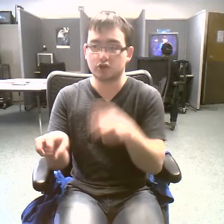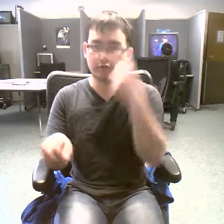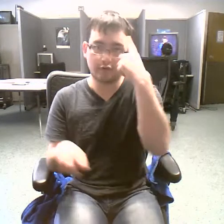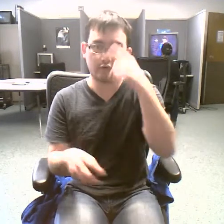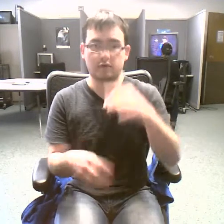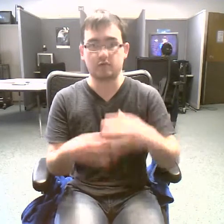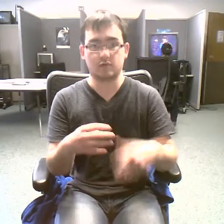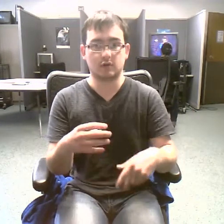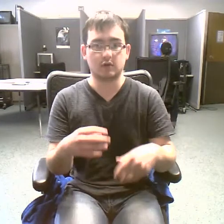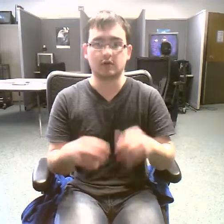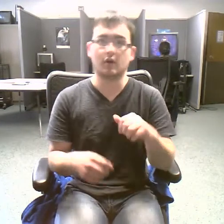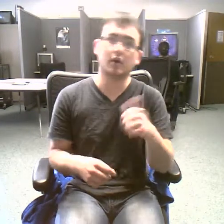specific to the heart.